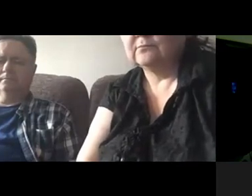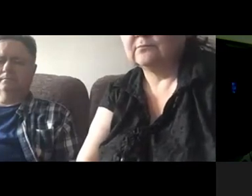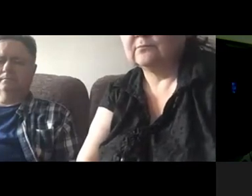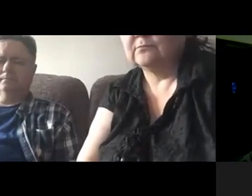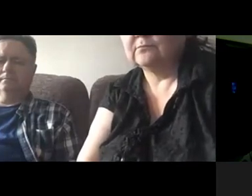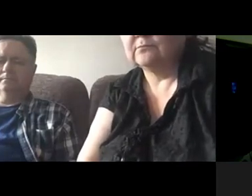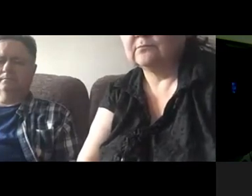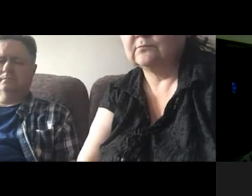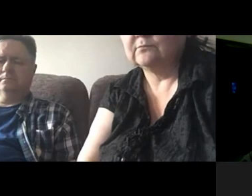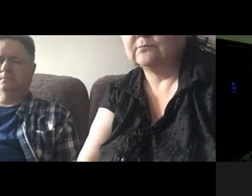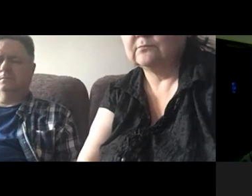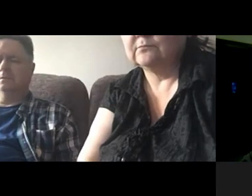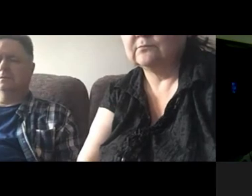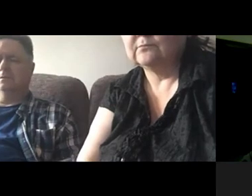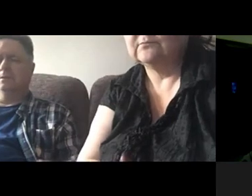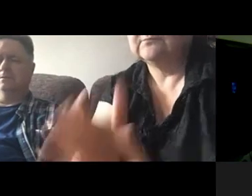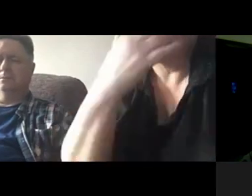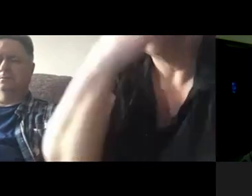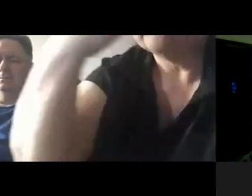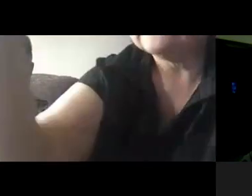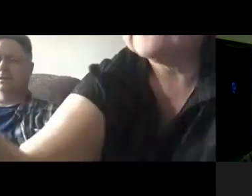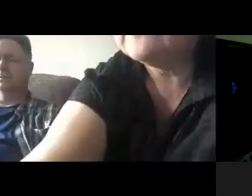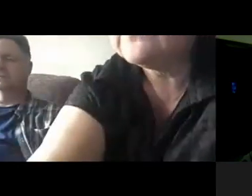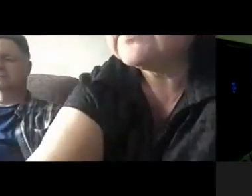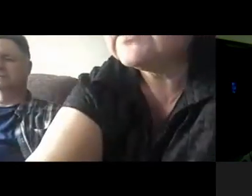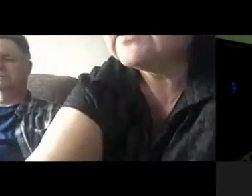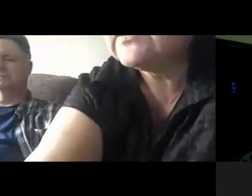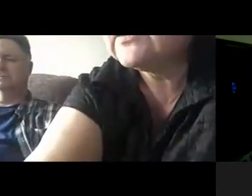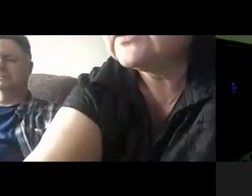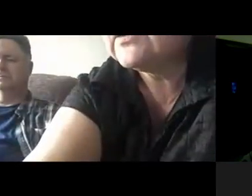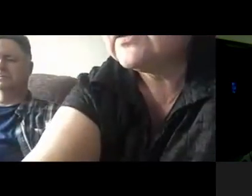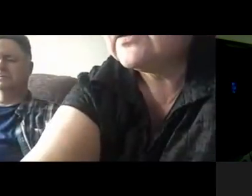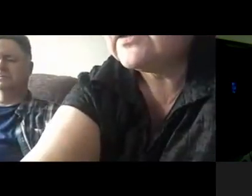to the panel, but I think we have this now.